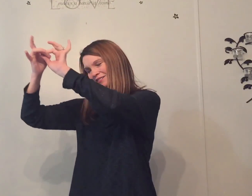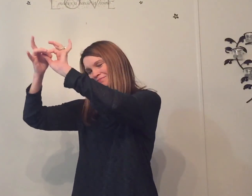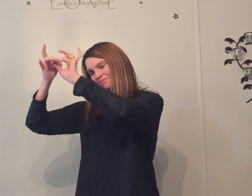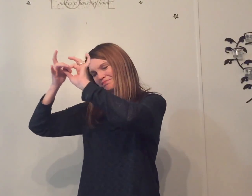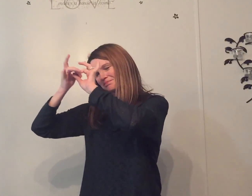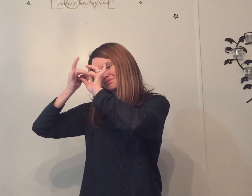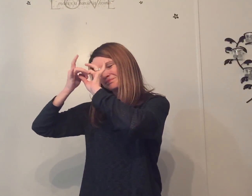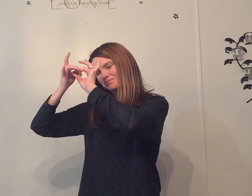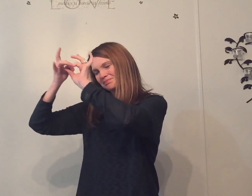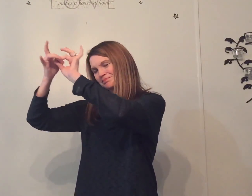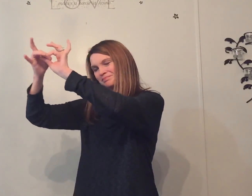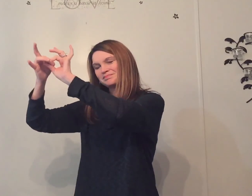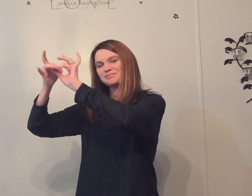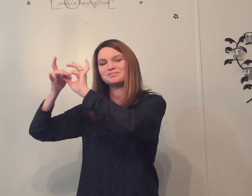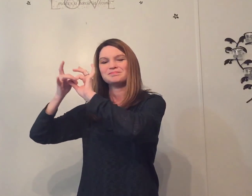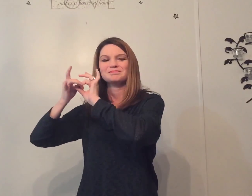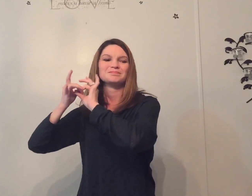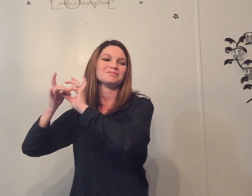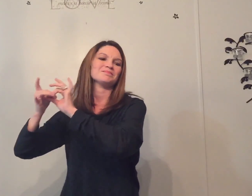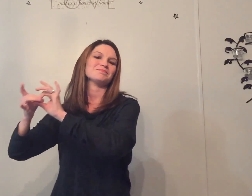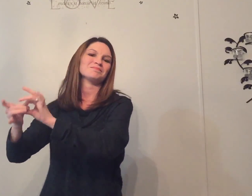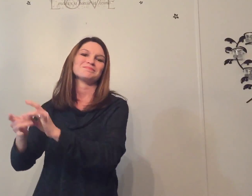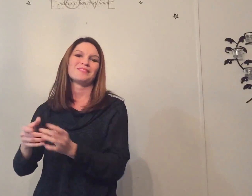with